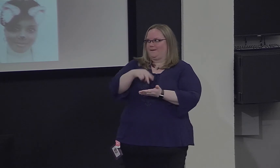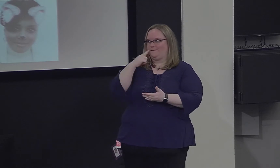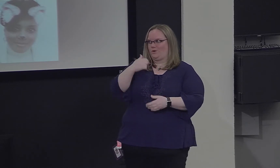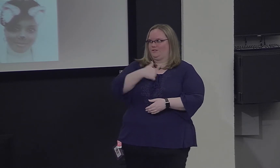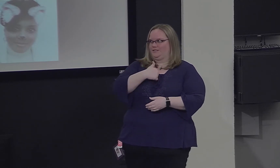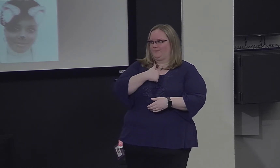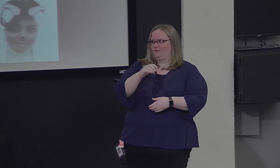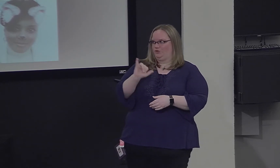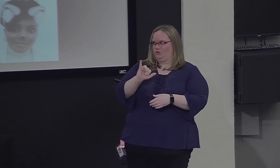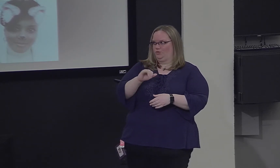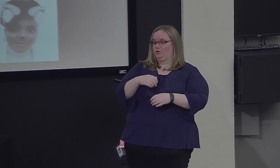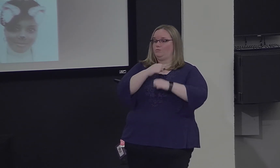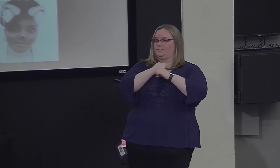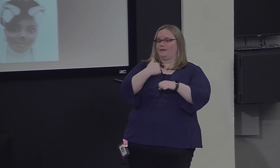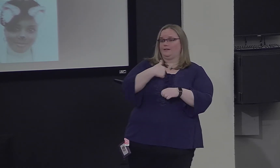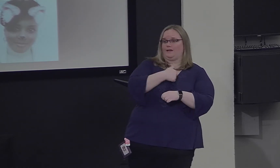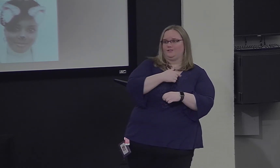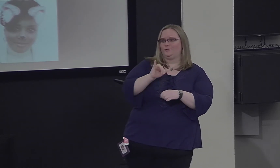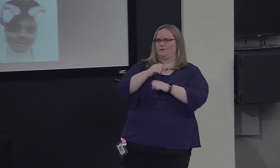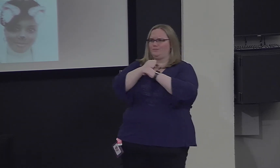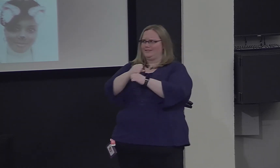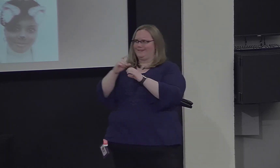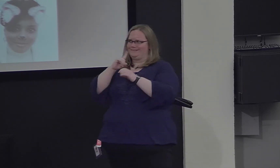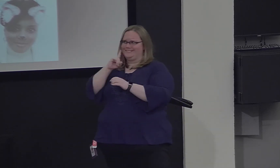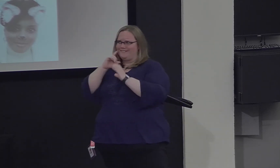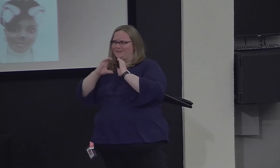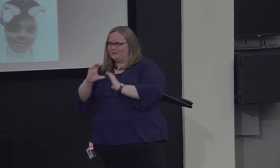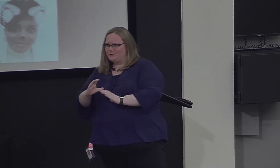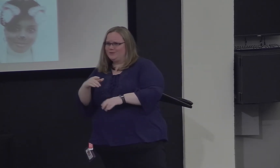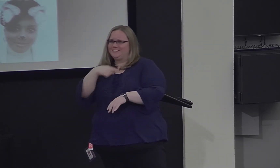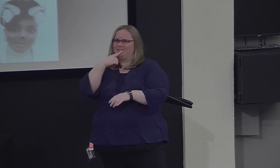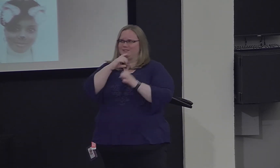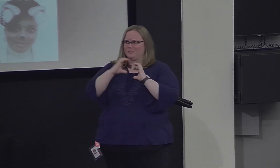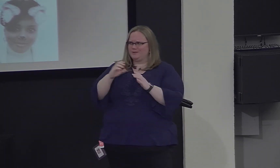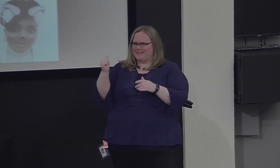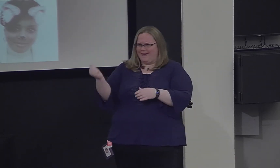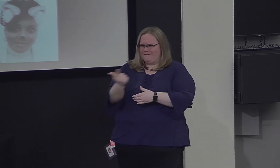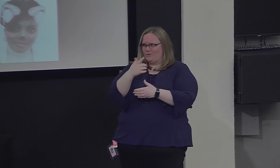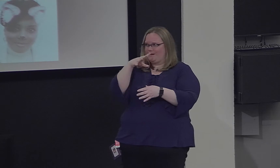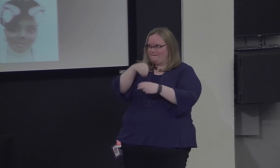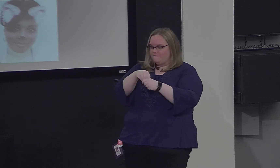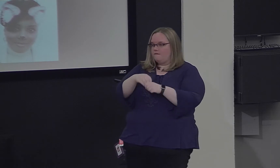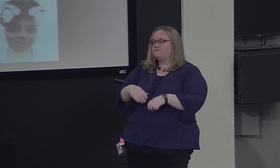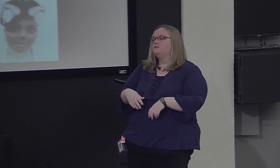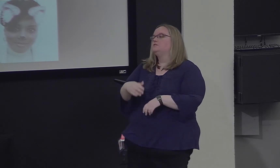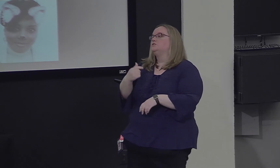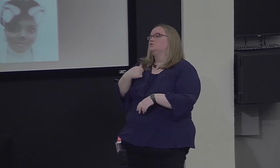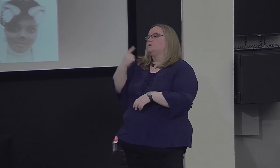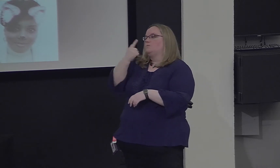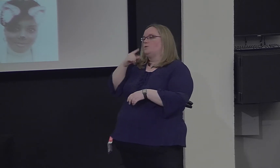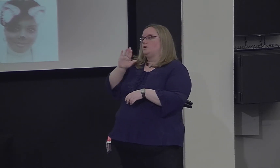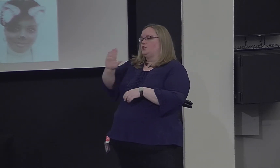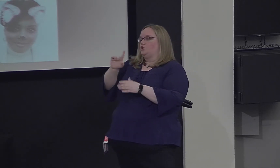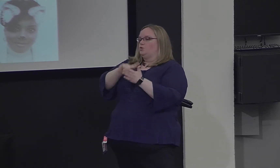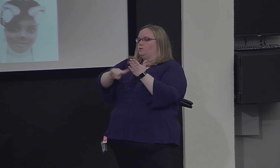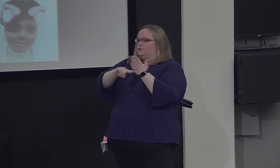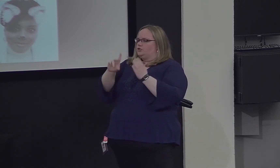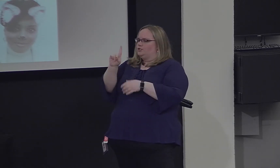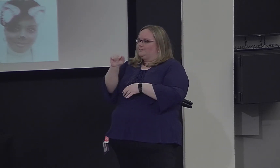emphasize that new interpreters need to stand up for themselves to protect not only themselves, but the consumers involved